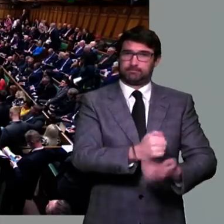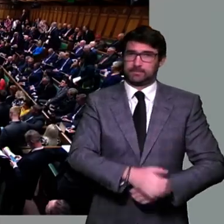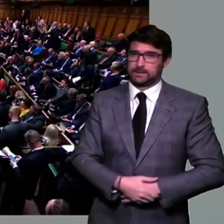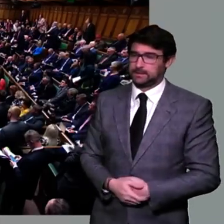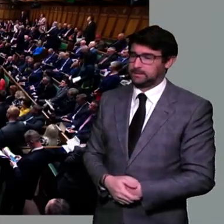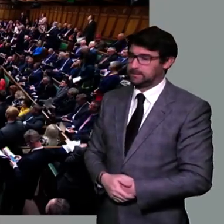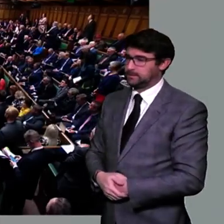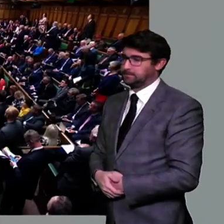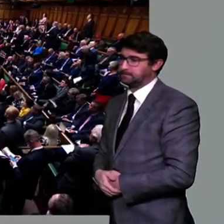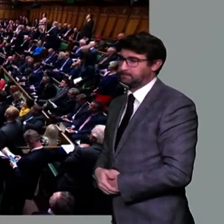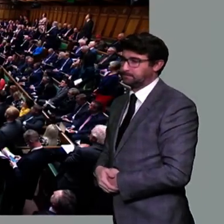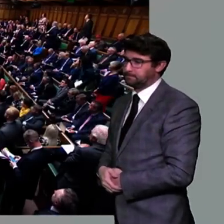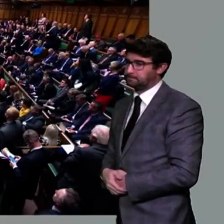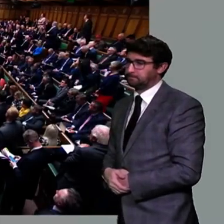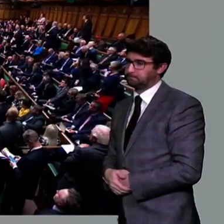Hillier.